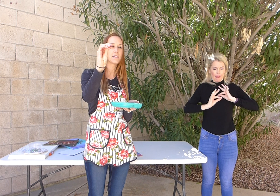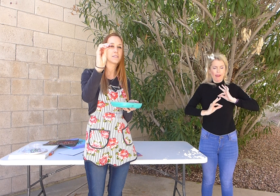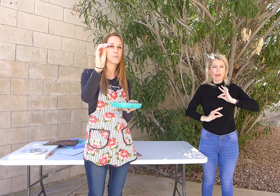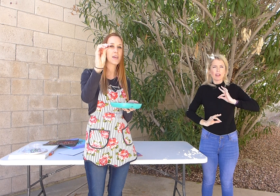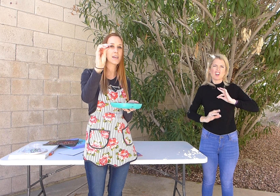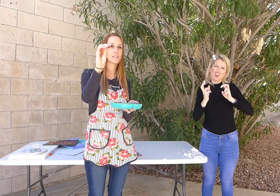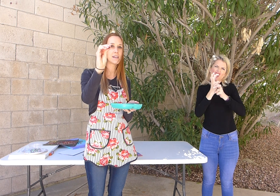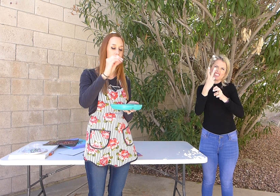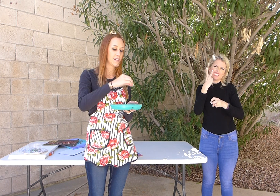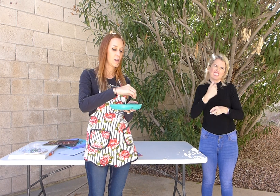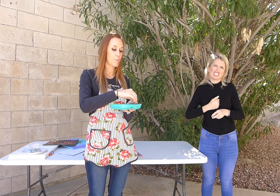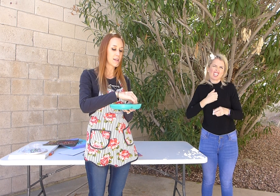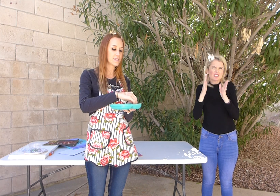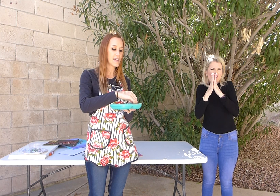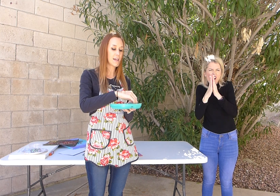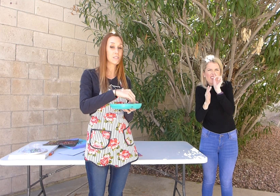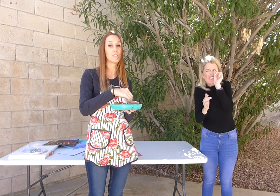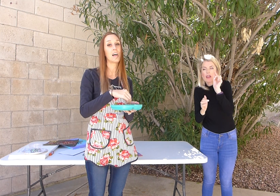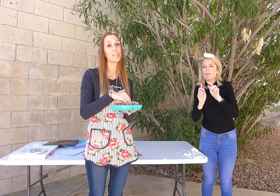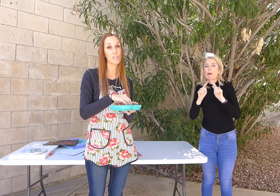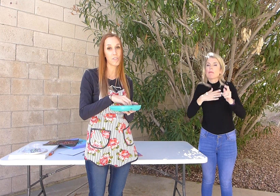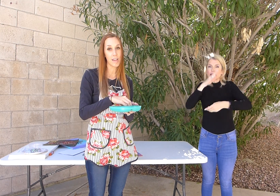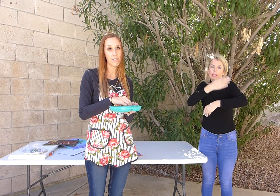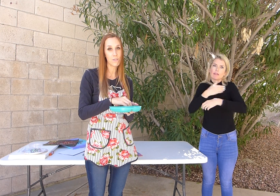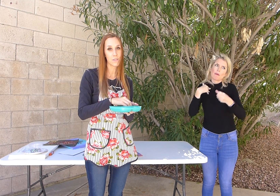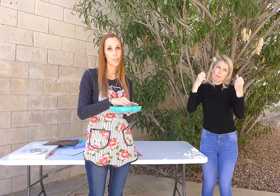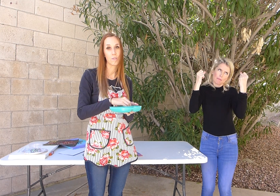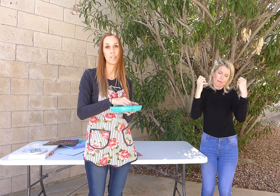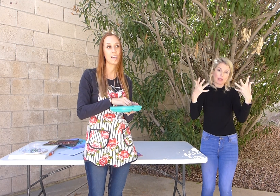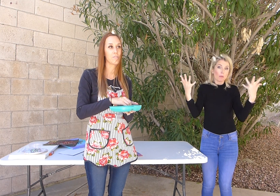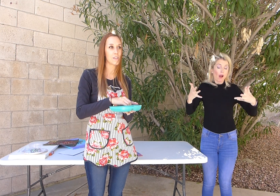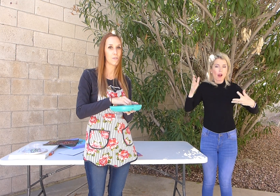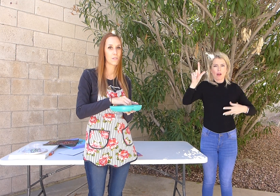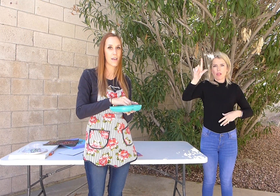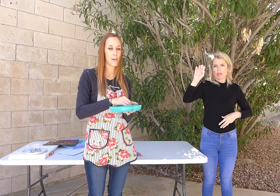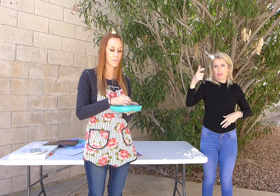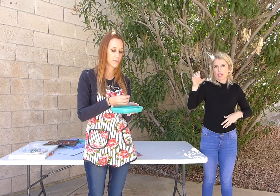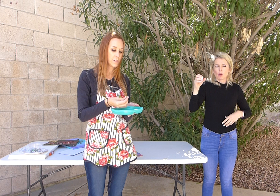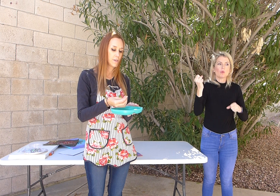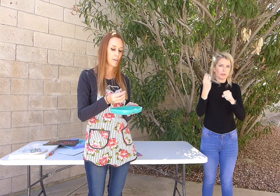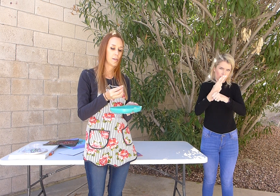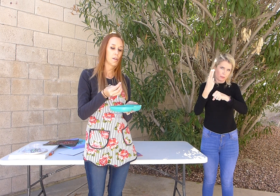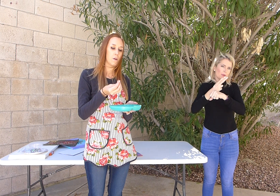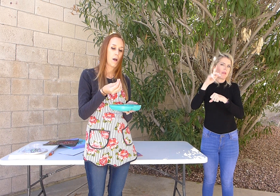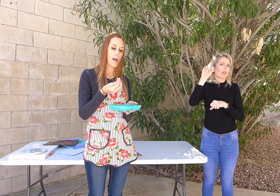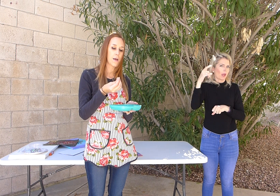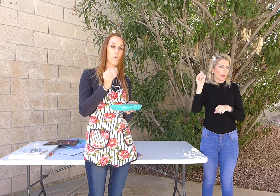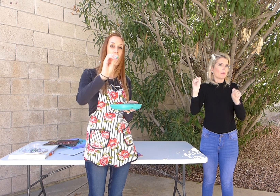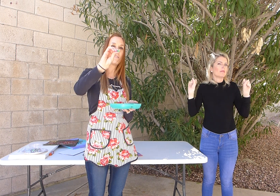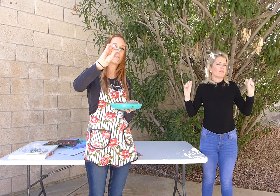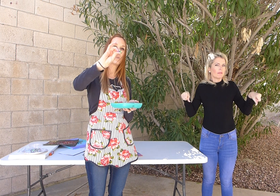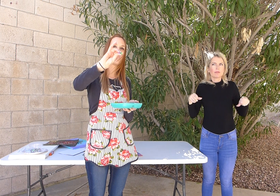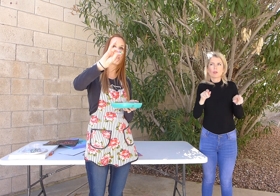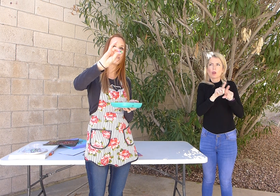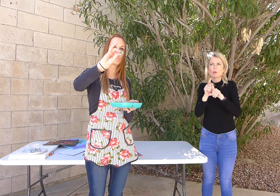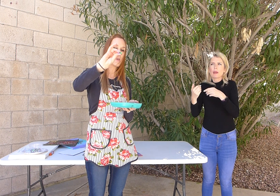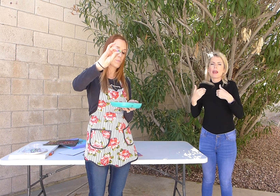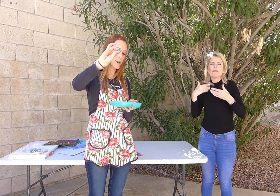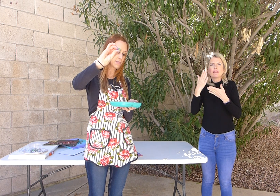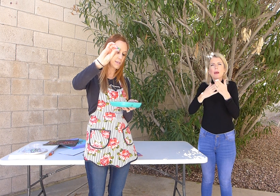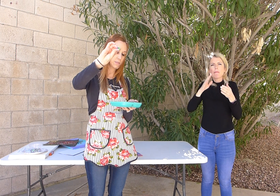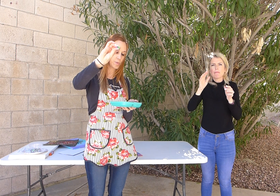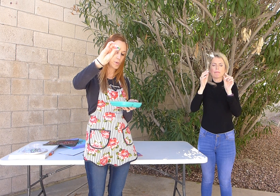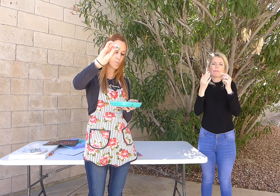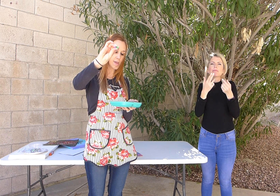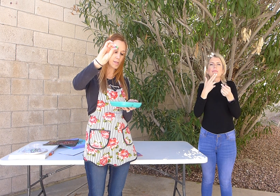they're probably hard to see in my hands here. My son has lots of Legos. You could definitely use Legos. We have these little beads. We